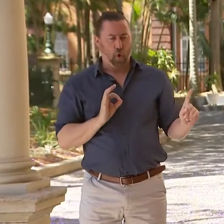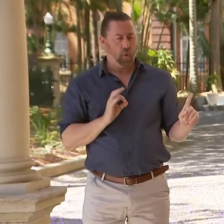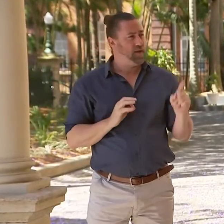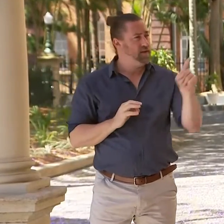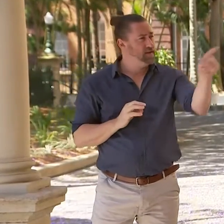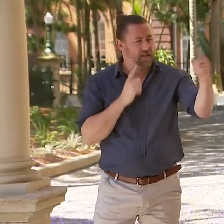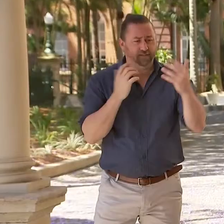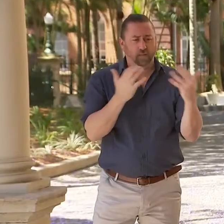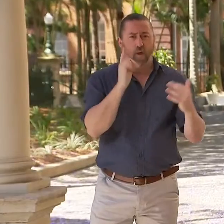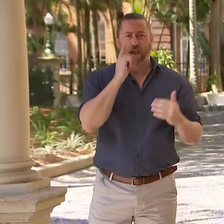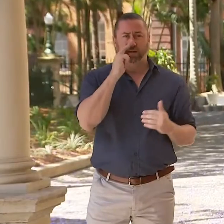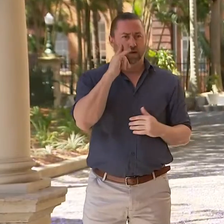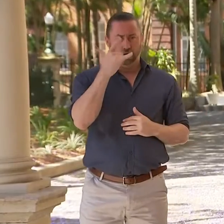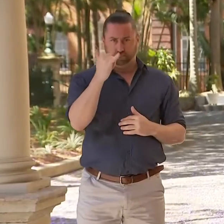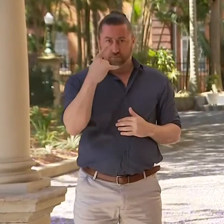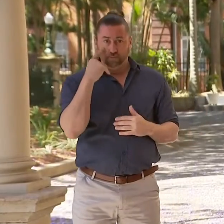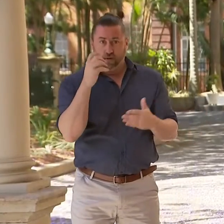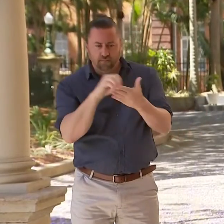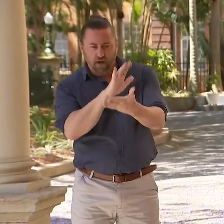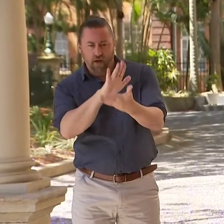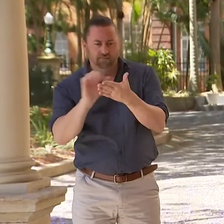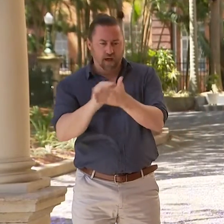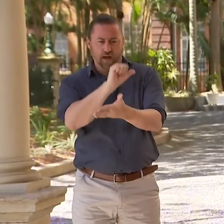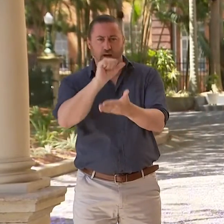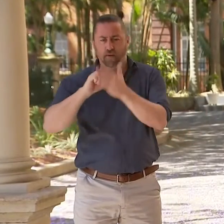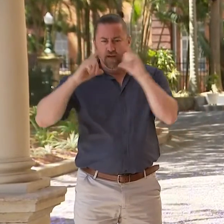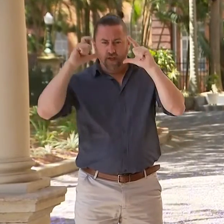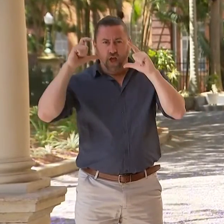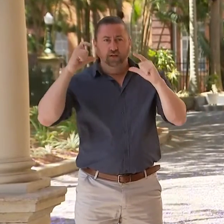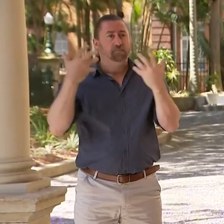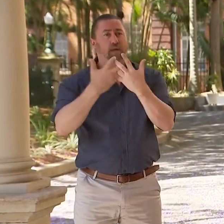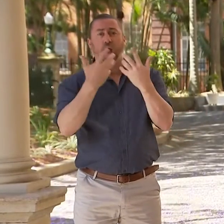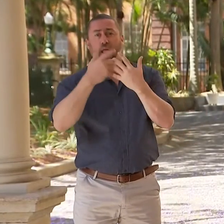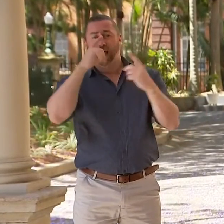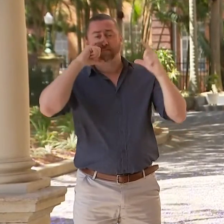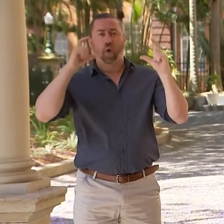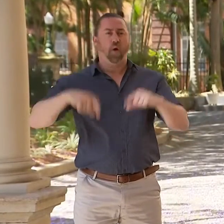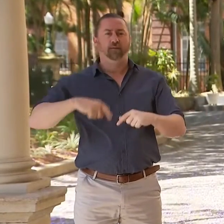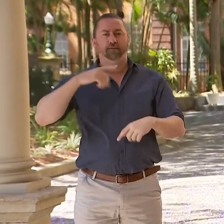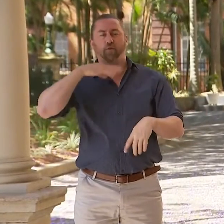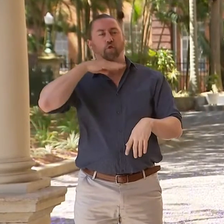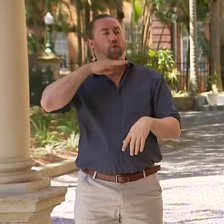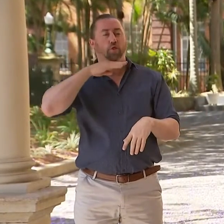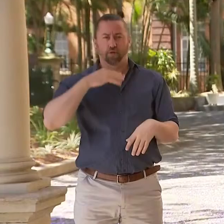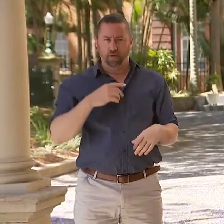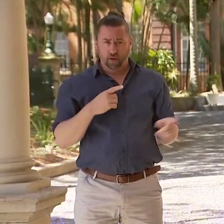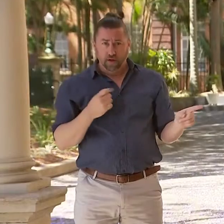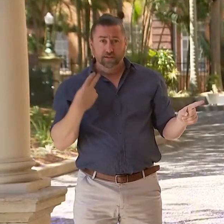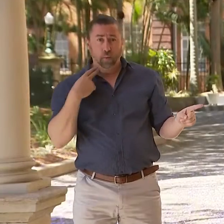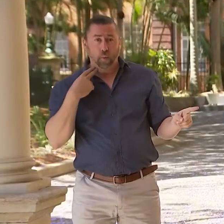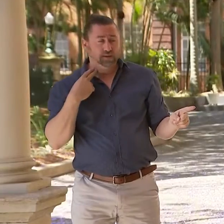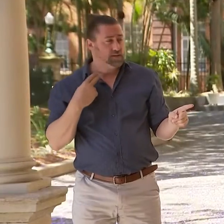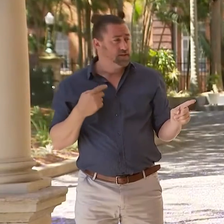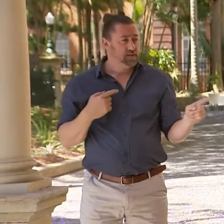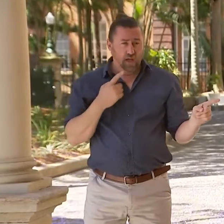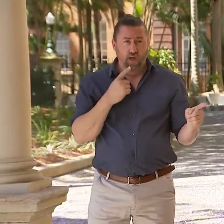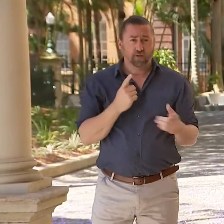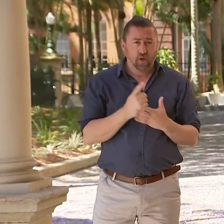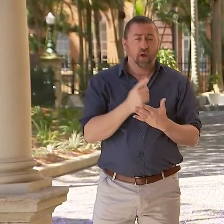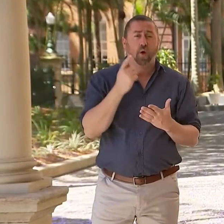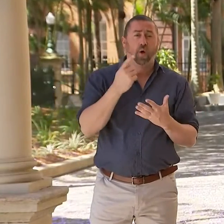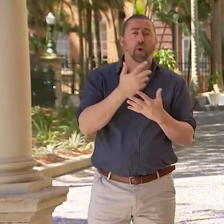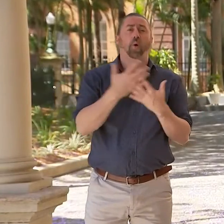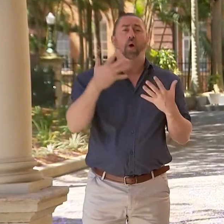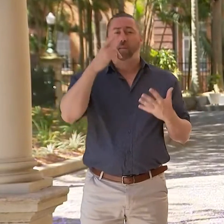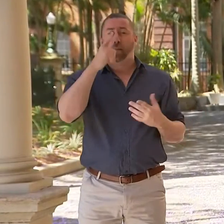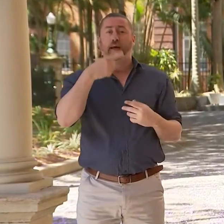NRL, a lot of the pictures and images last night, not a lot of masks being worn at the game. Were you disappointed to see that? I'm told that a lot of masks were worn